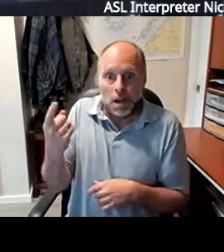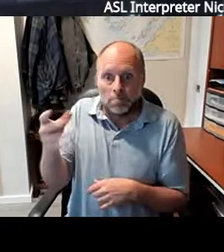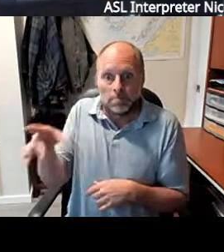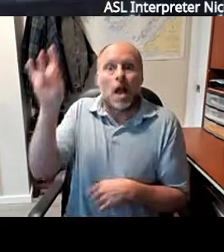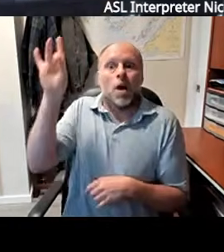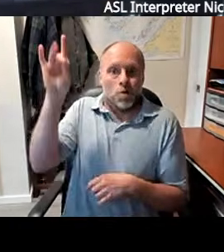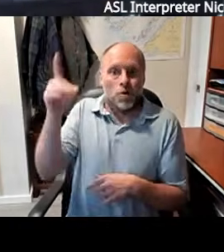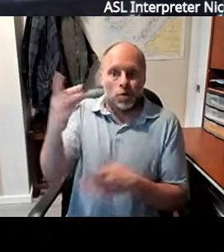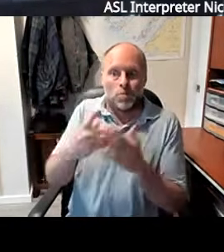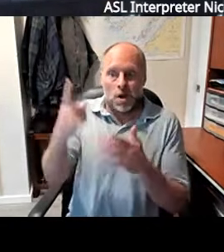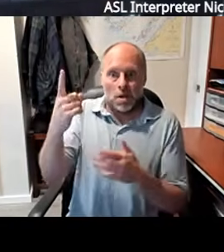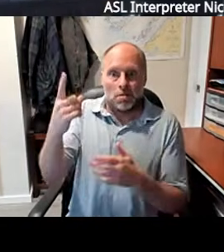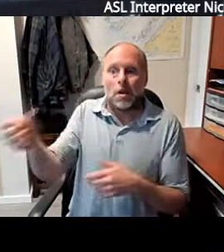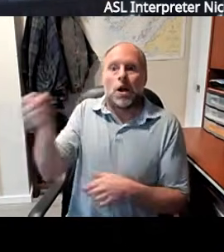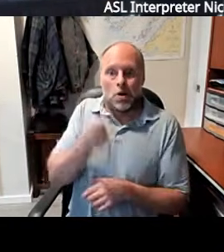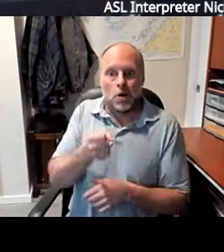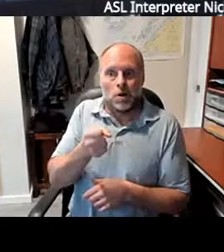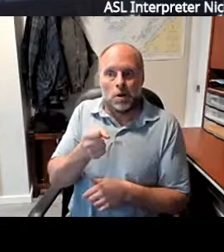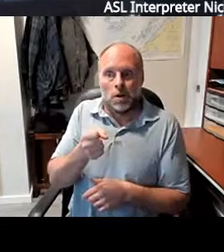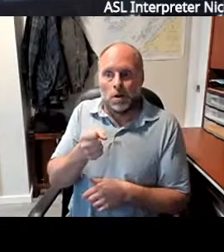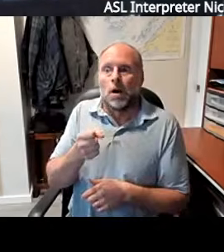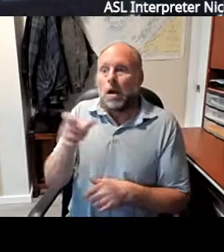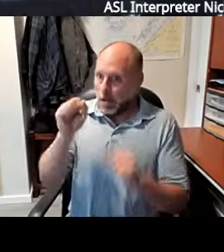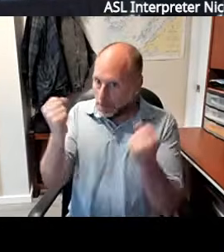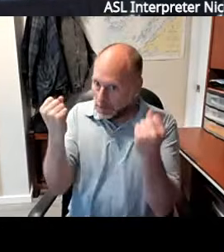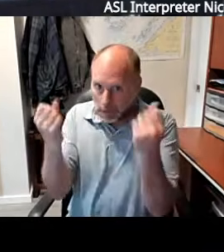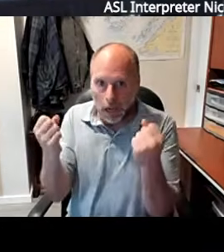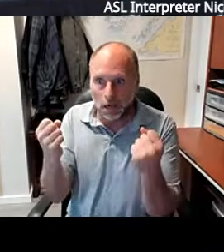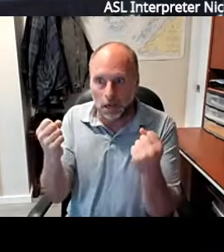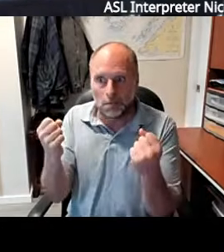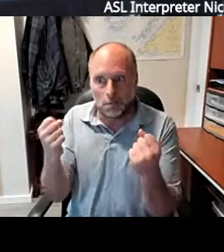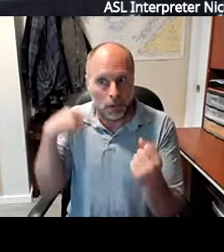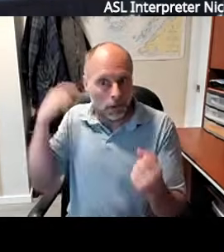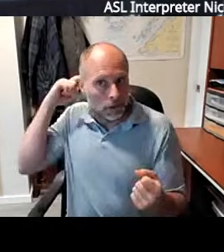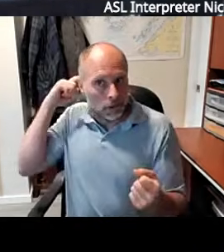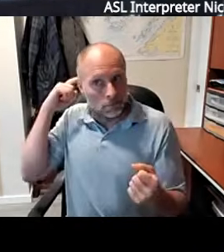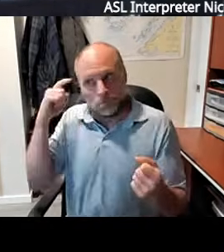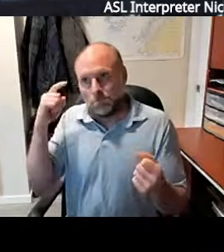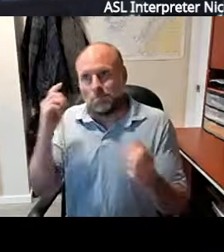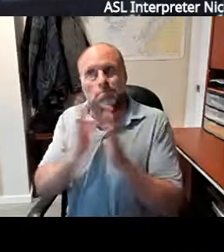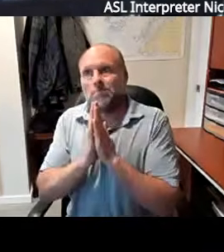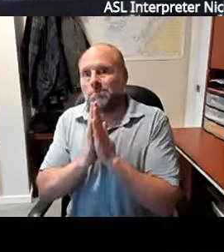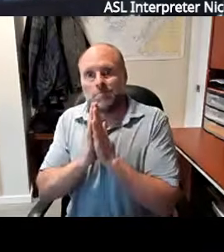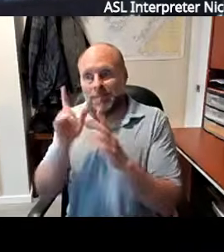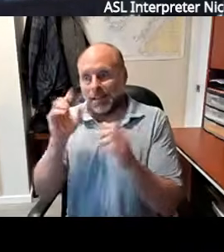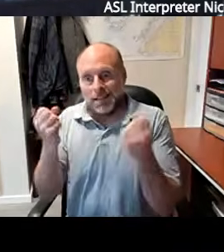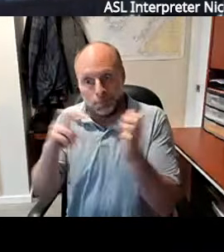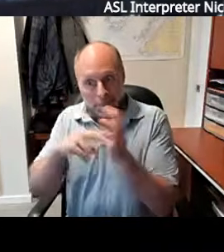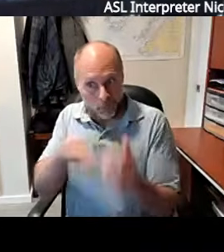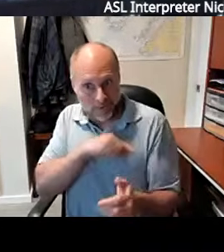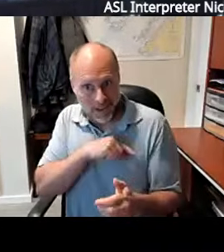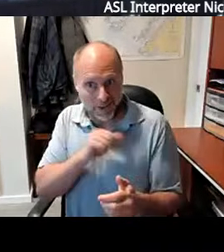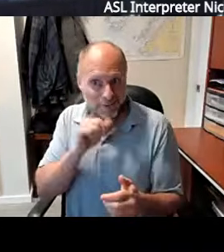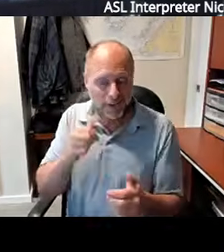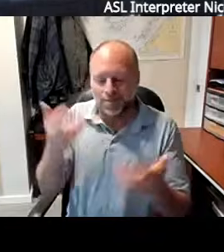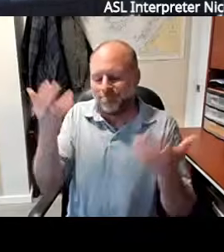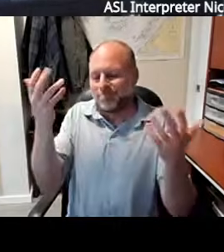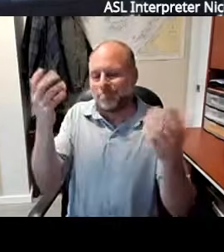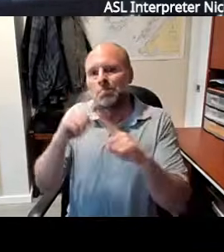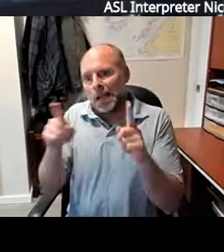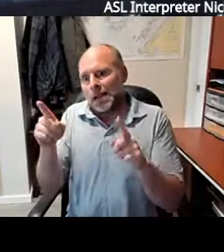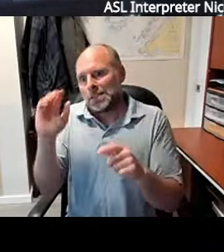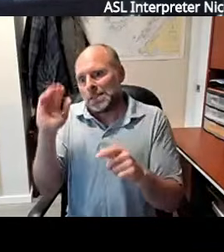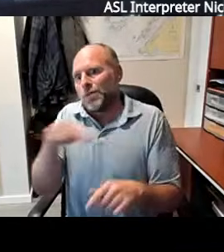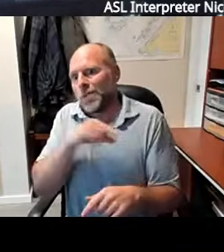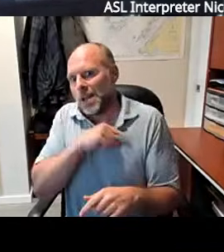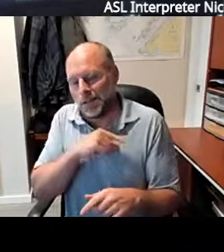then finally, just recently, they were able to hire one who can sign. And I thought to myself,